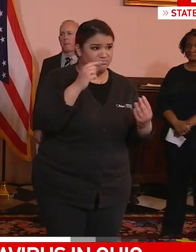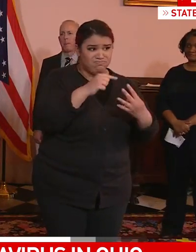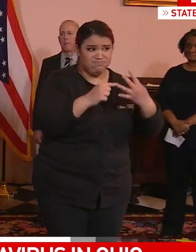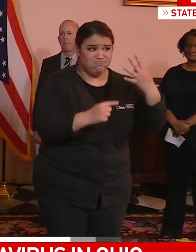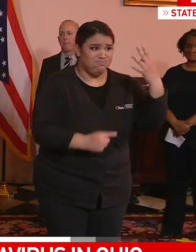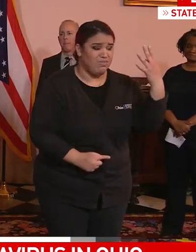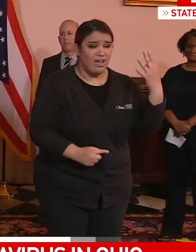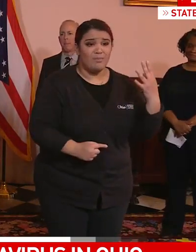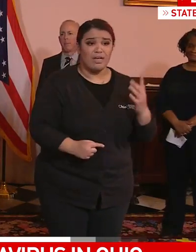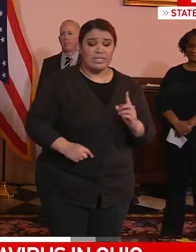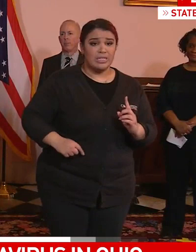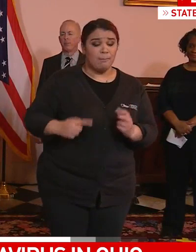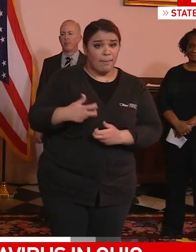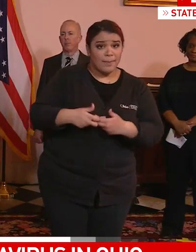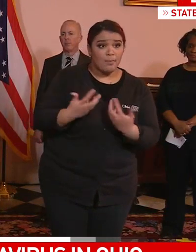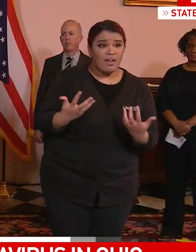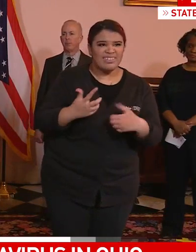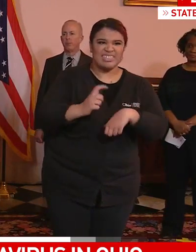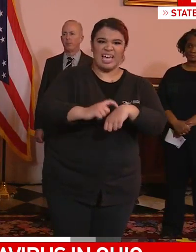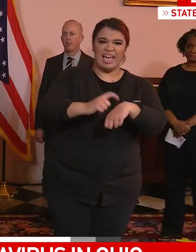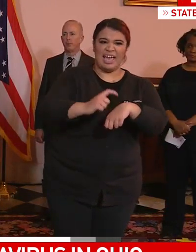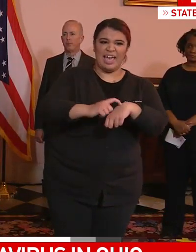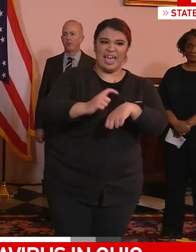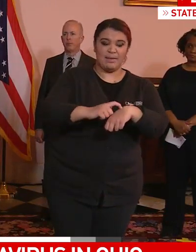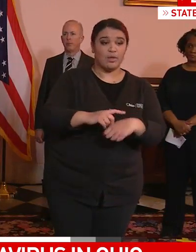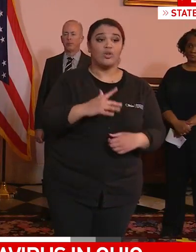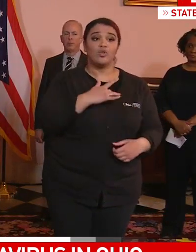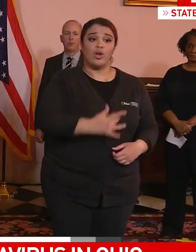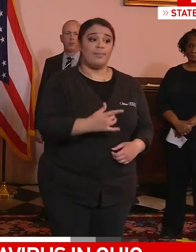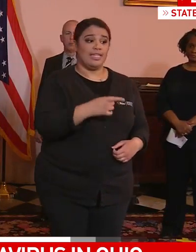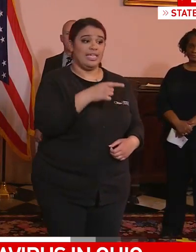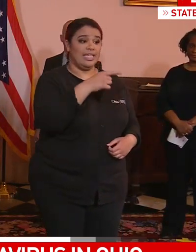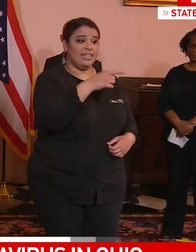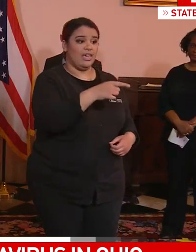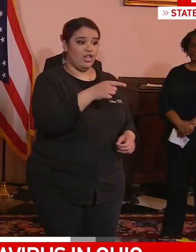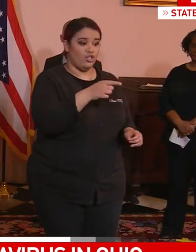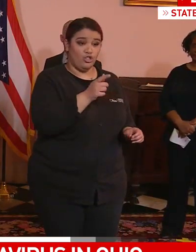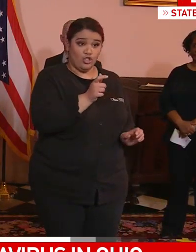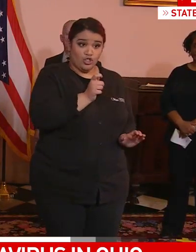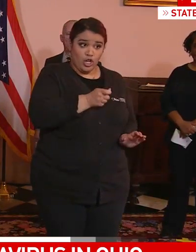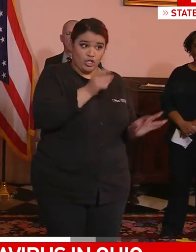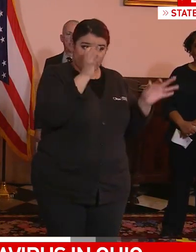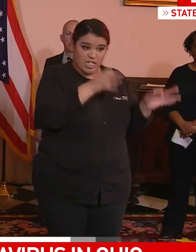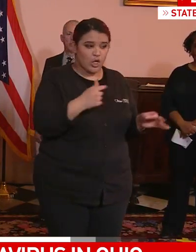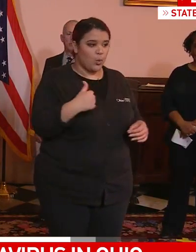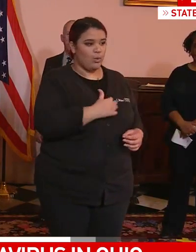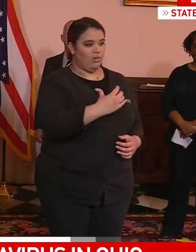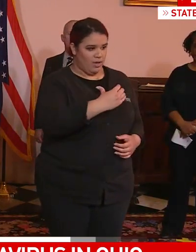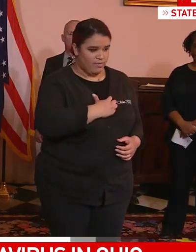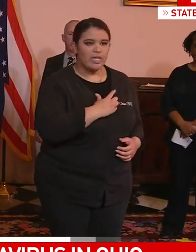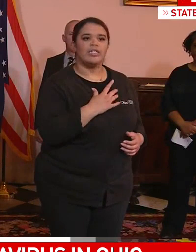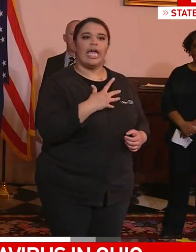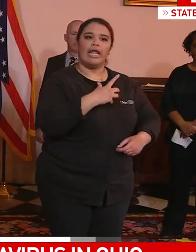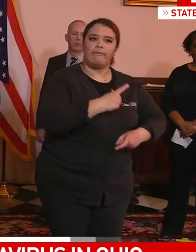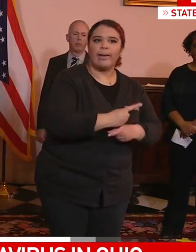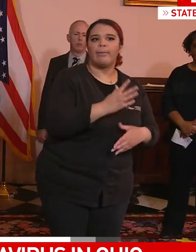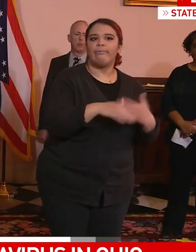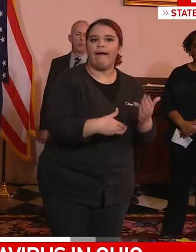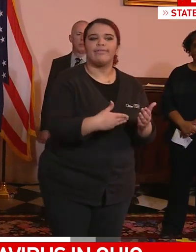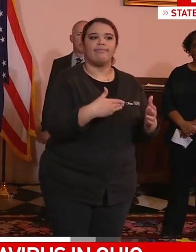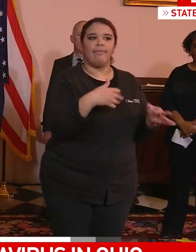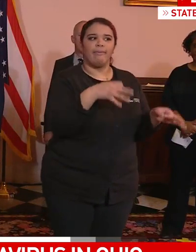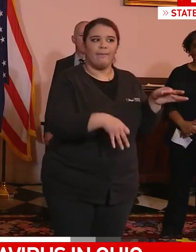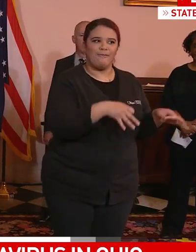and we would normally have appealed this and worked its way through the courts, but